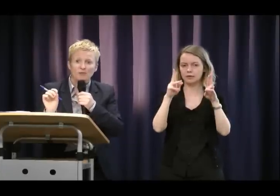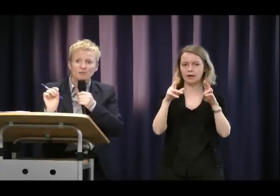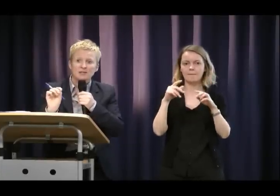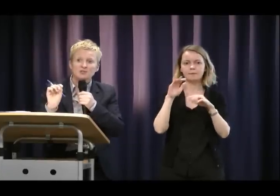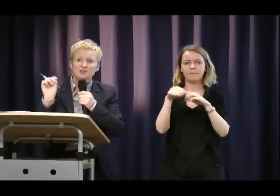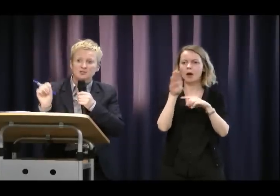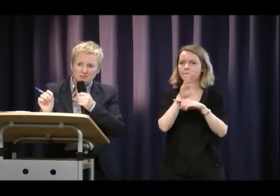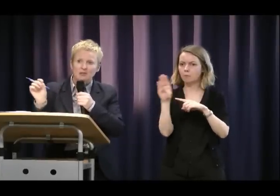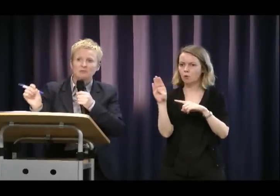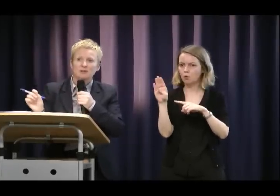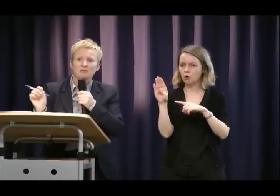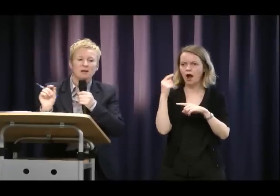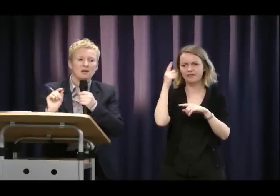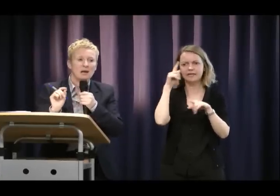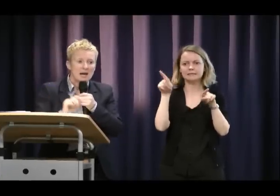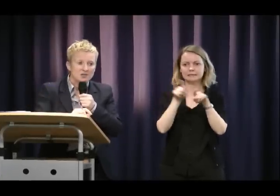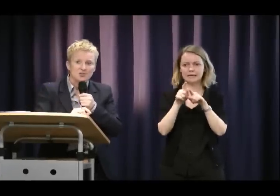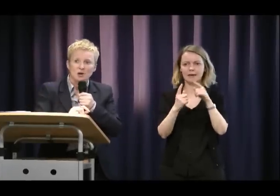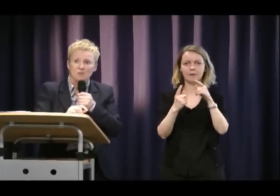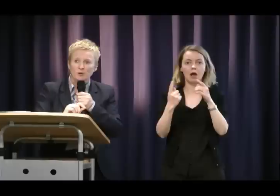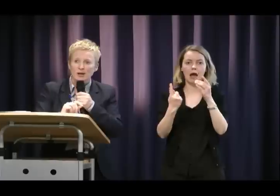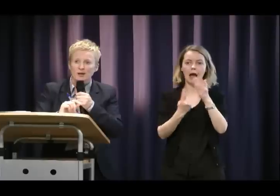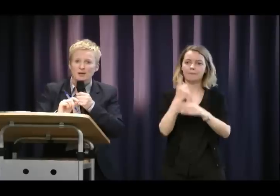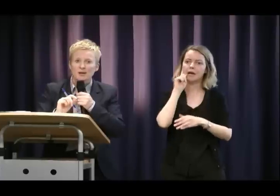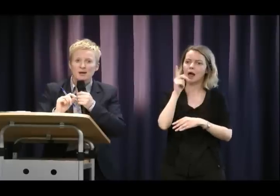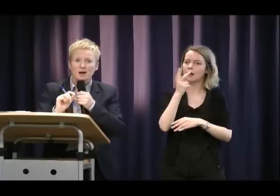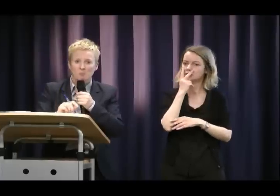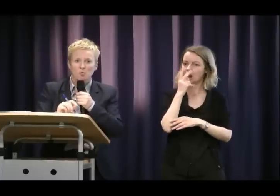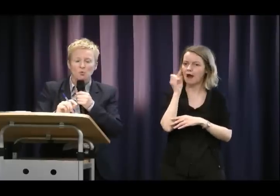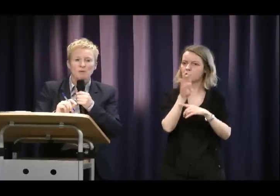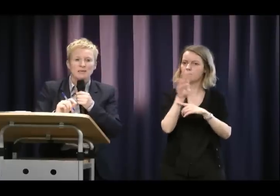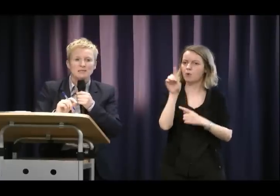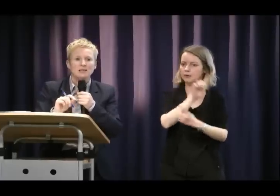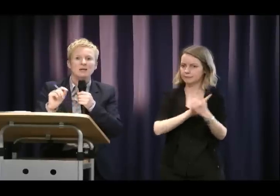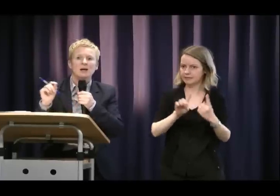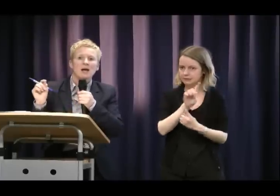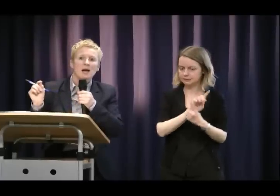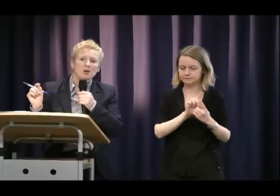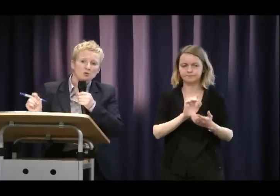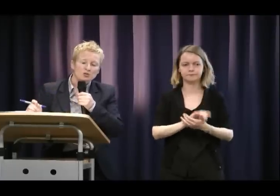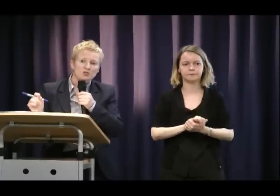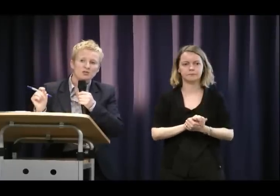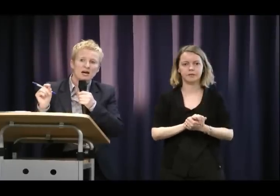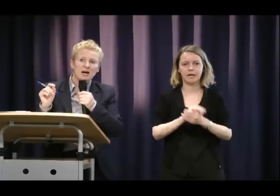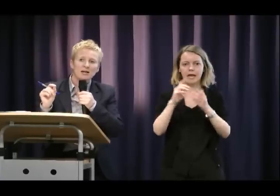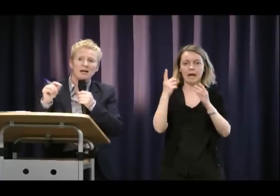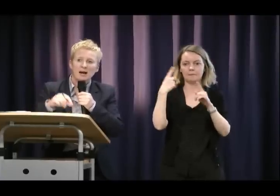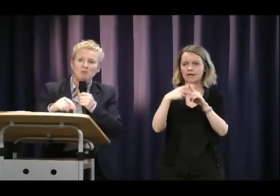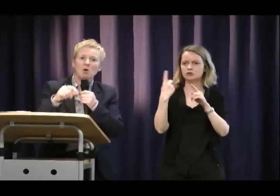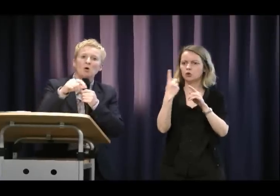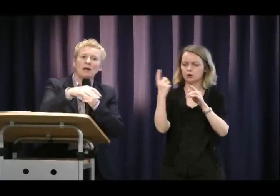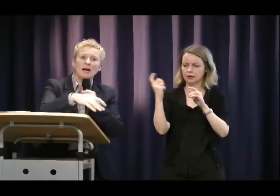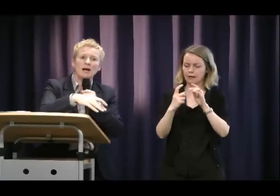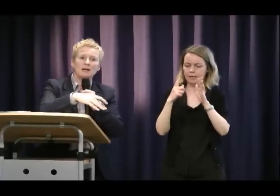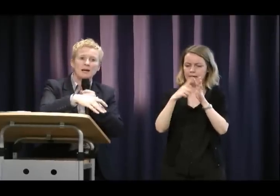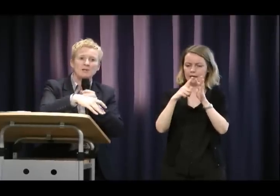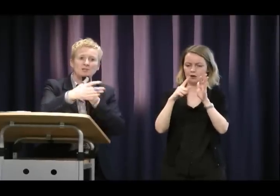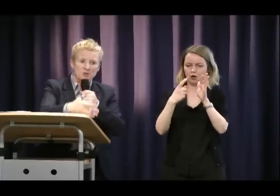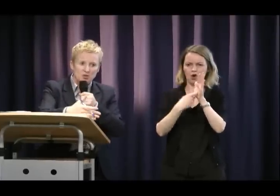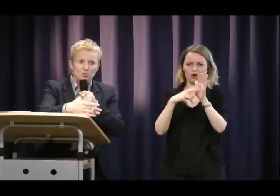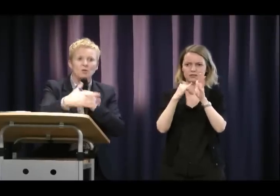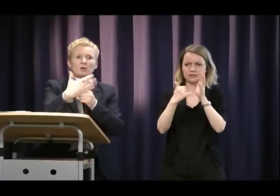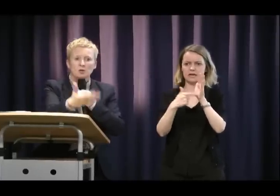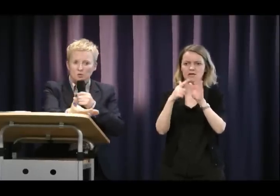board, I think it's a similar thing that last night we had our board meeting and Ernst & Young came along and had